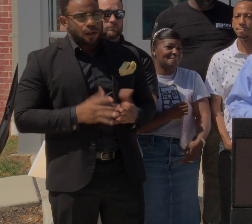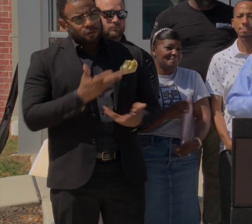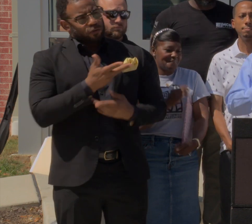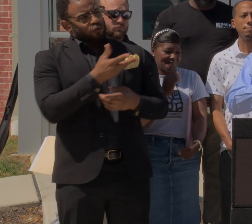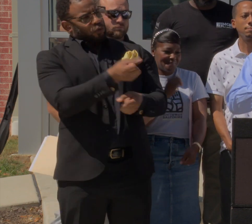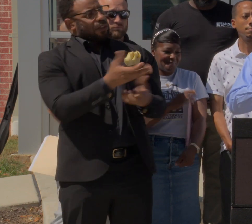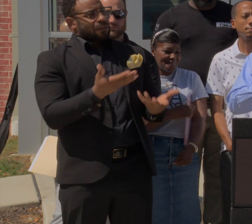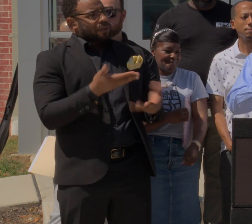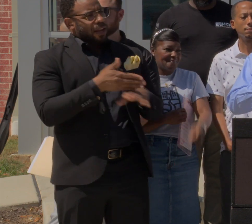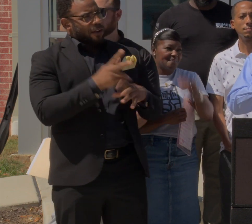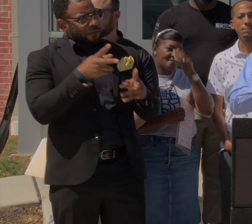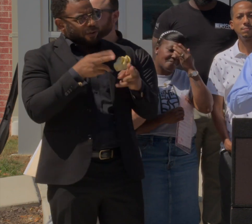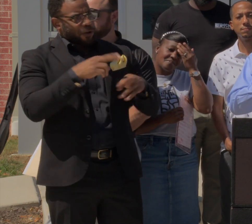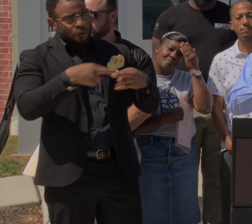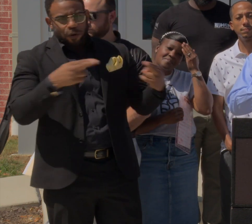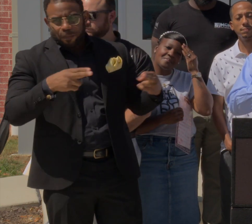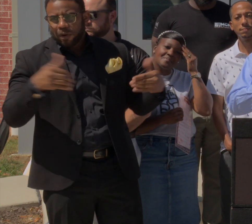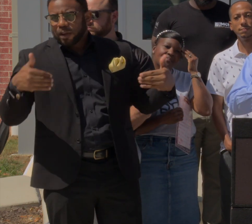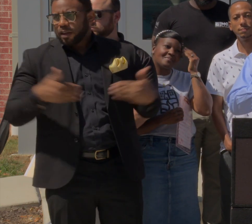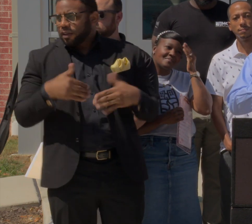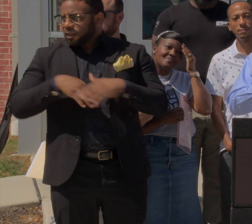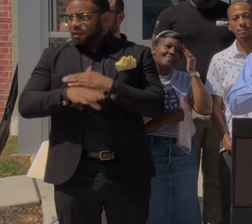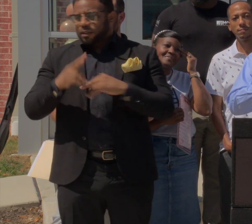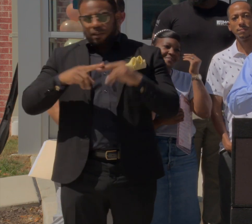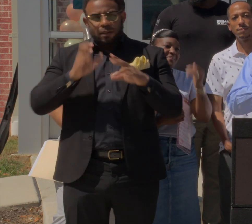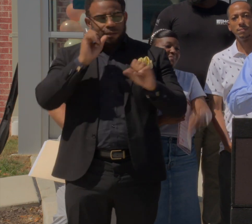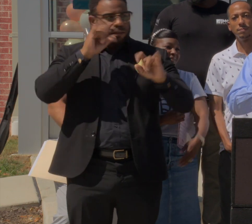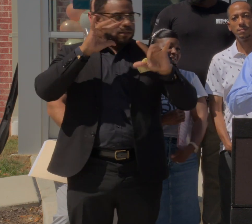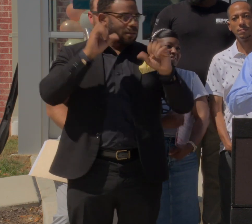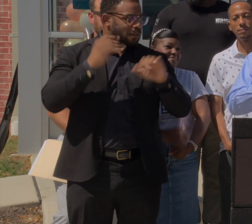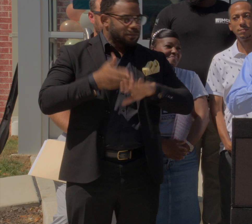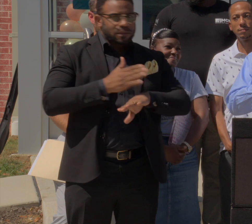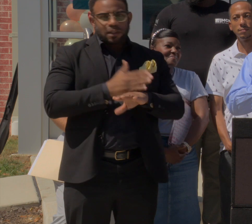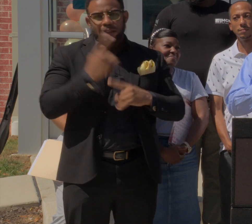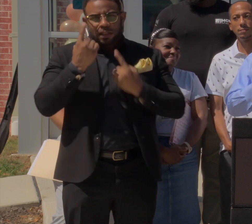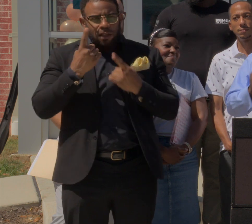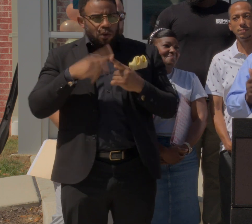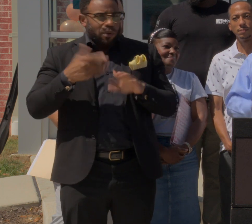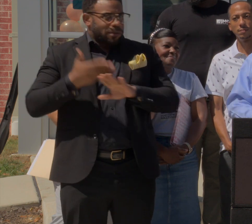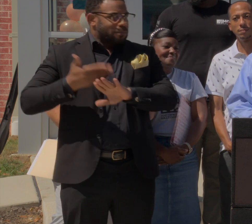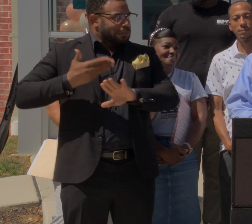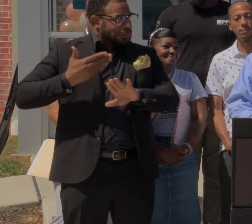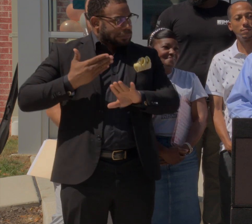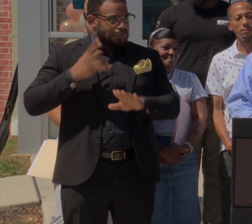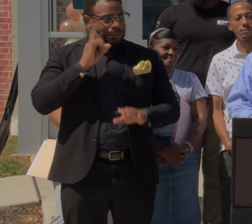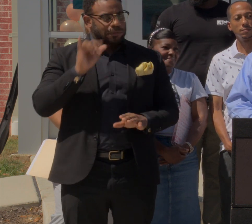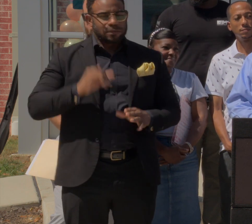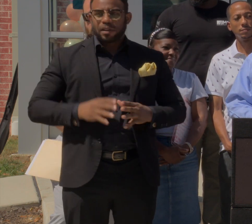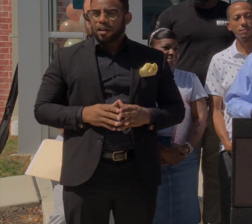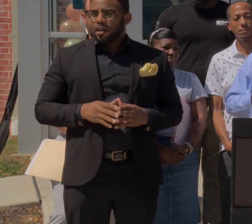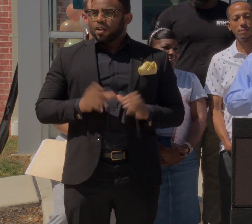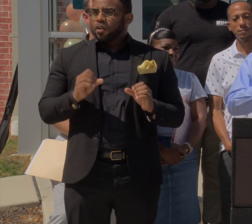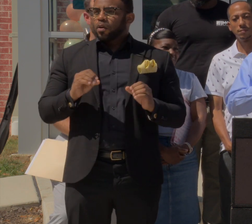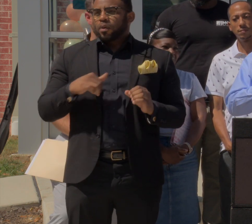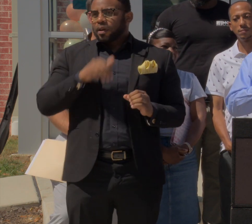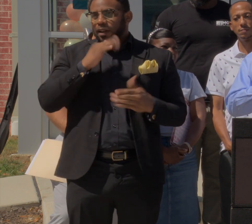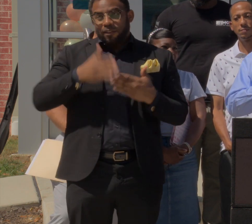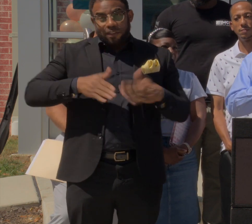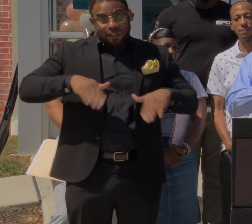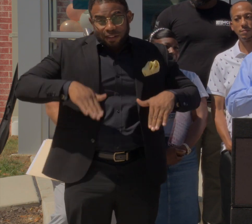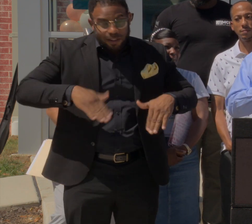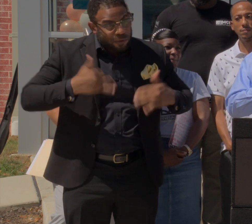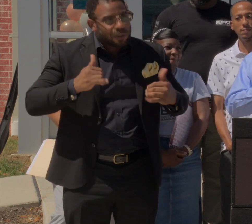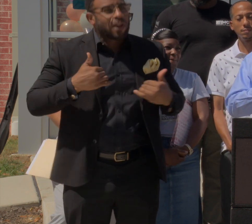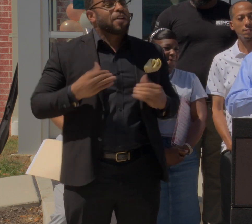Trust me, after we cut the ribbon, you enter this facility, you're going to be amazed, especially considering what it previously looked like. So we're not done yet.